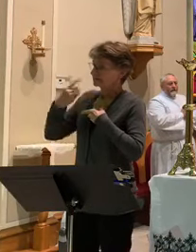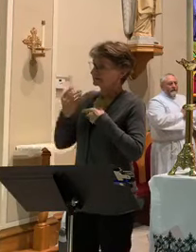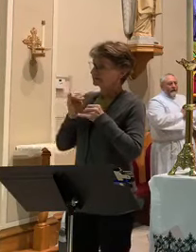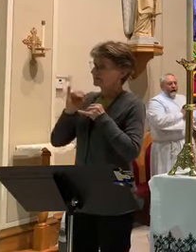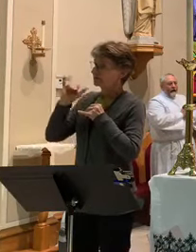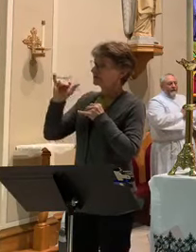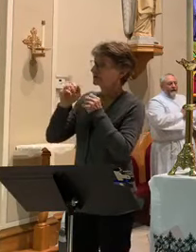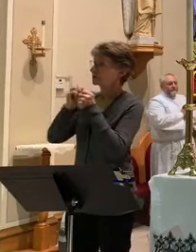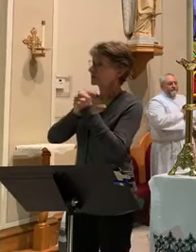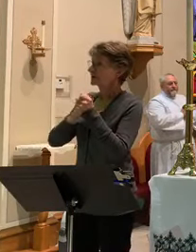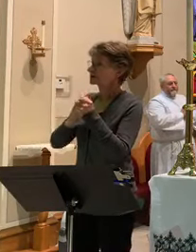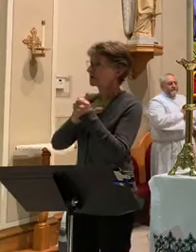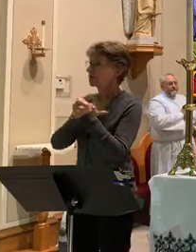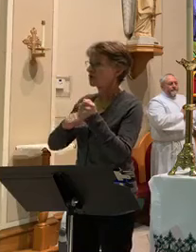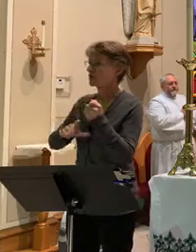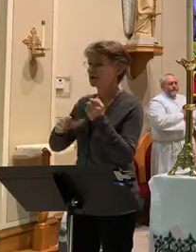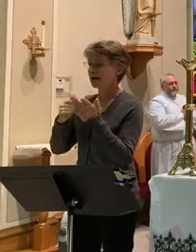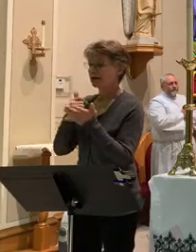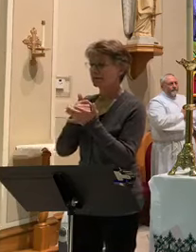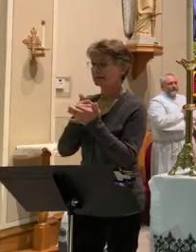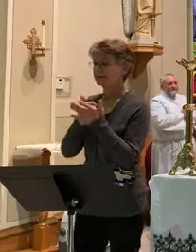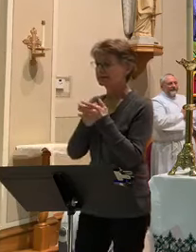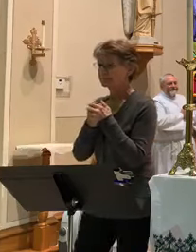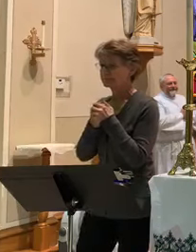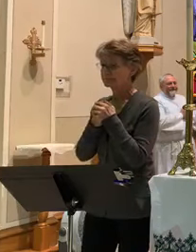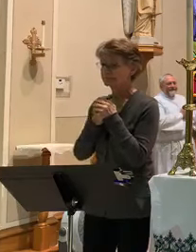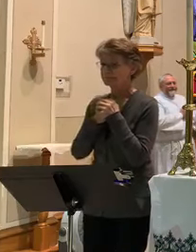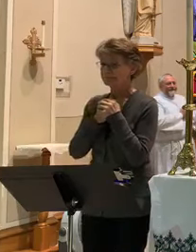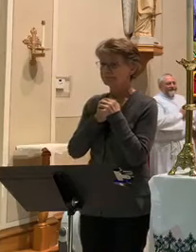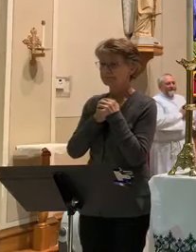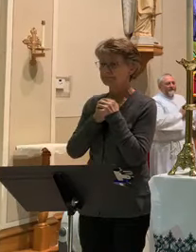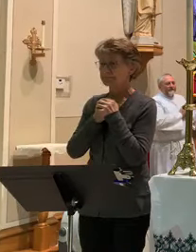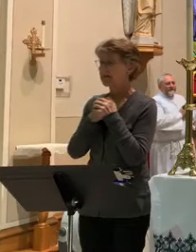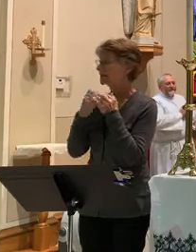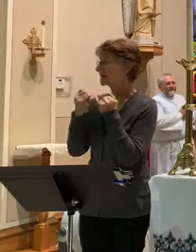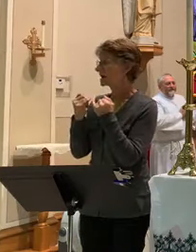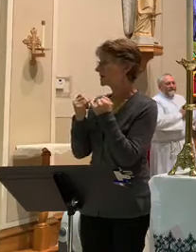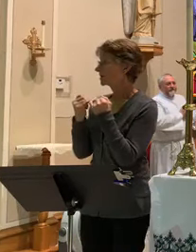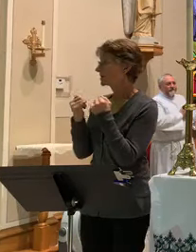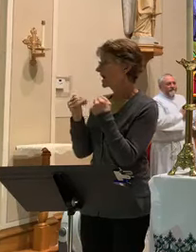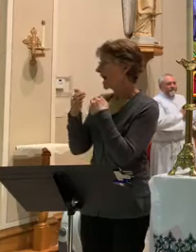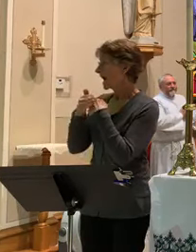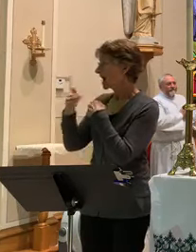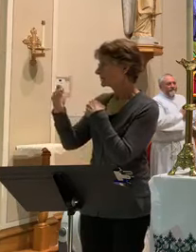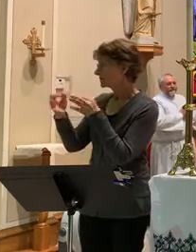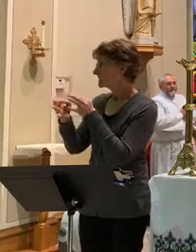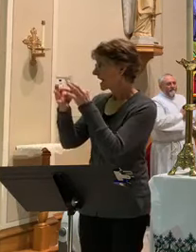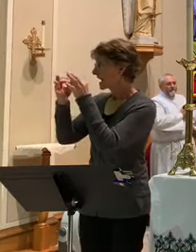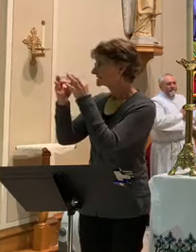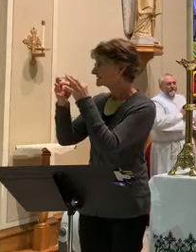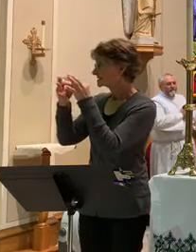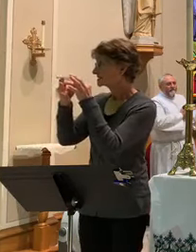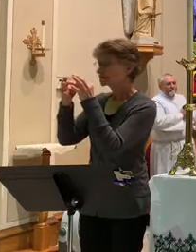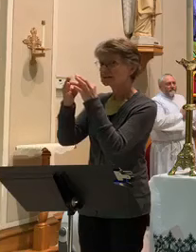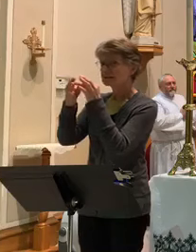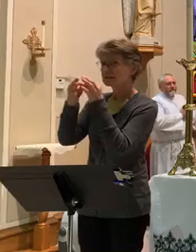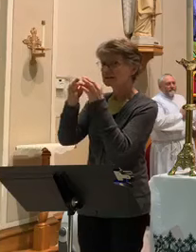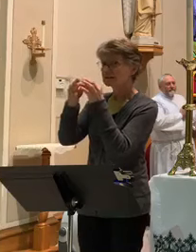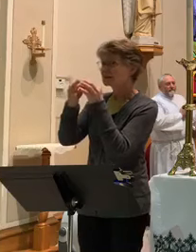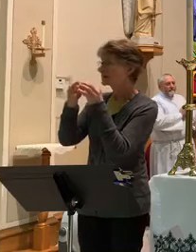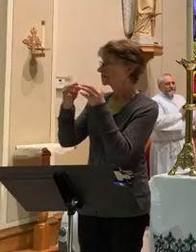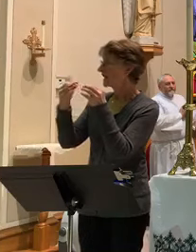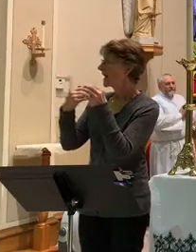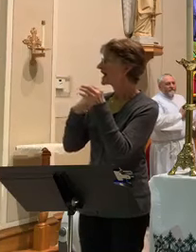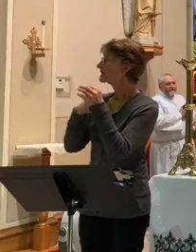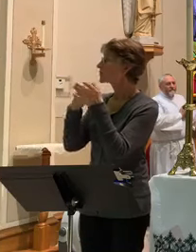our Lord. Amen. Two quick announcements is that following Mass, as you heard in the announcements, is that we